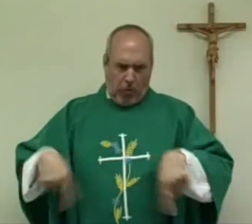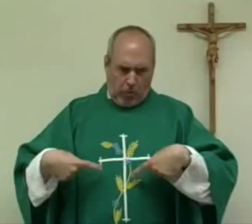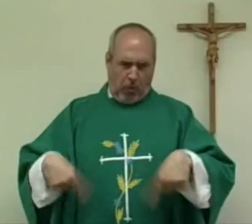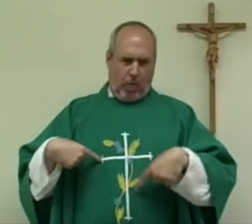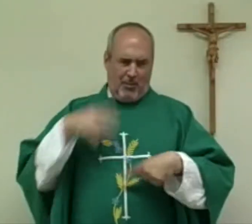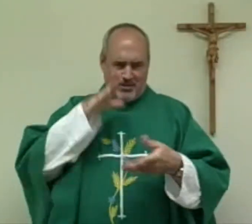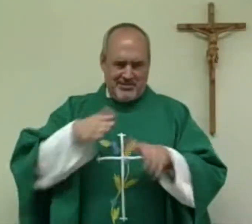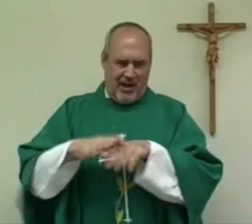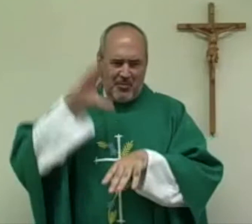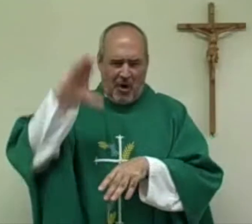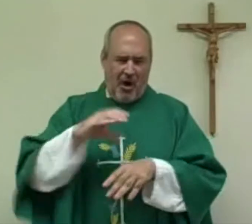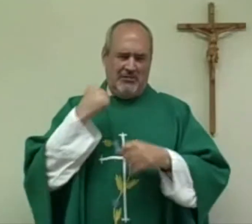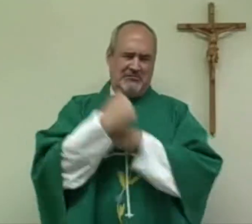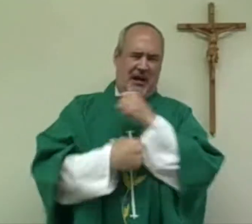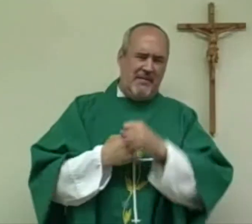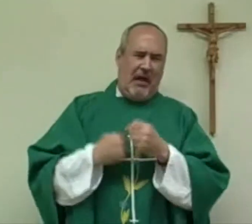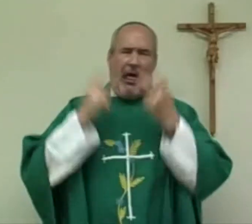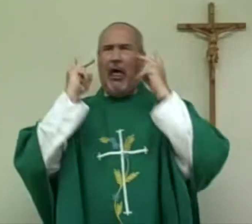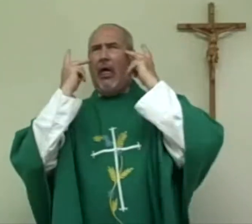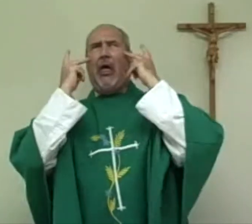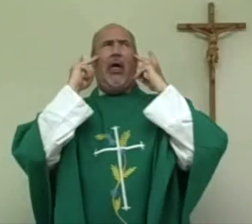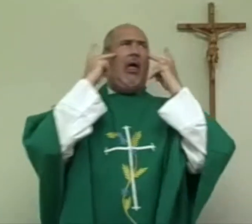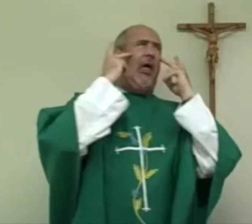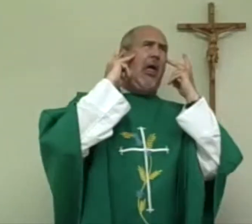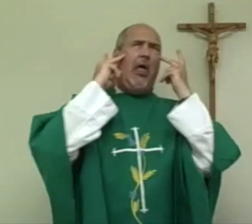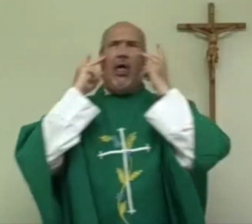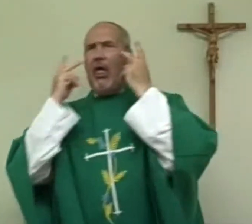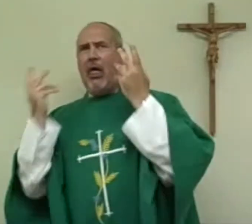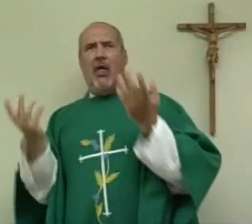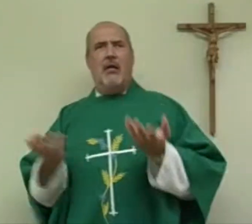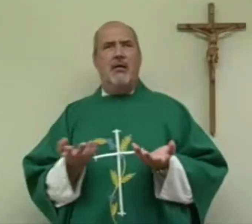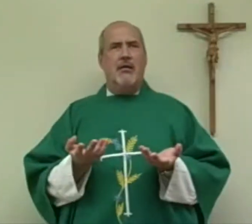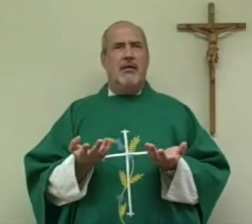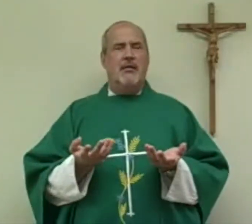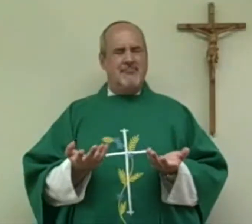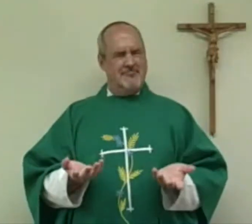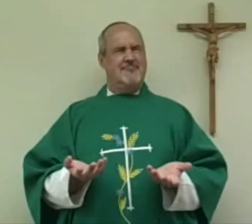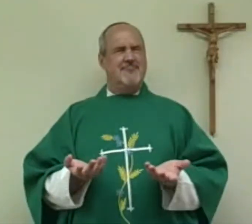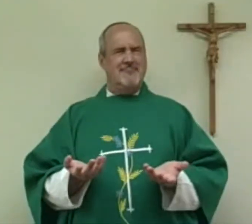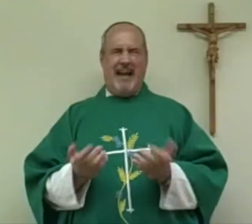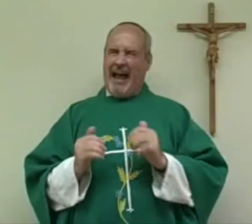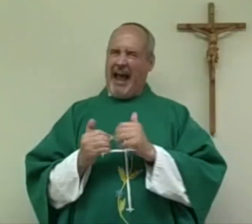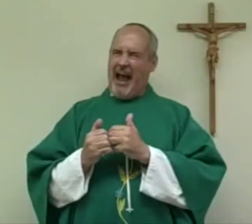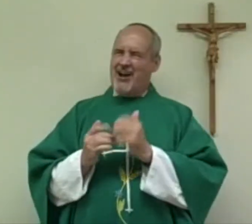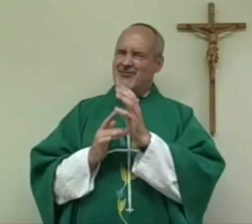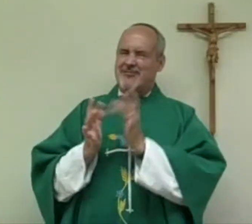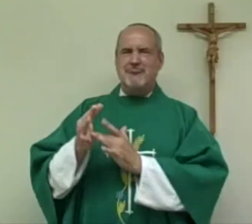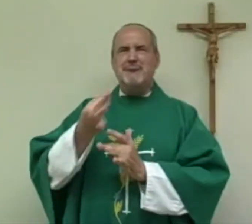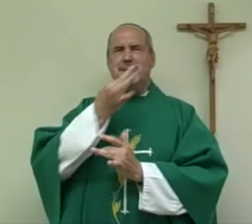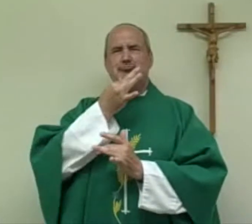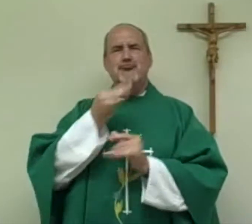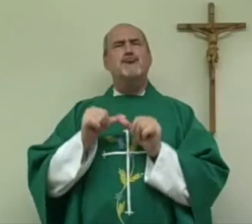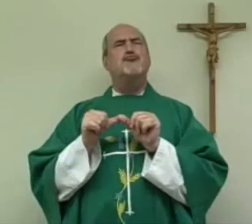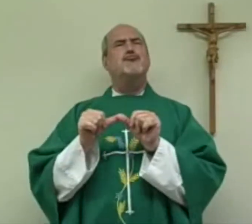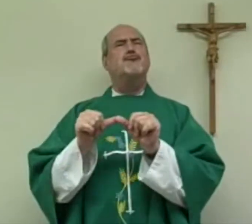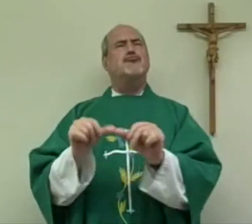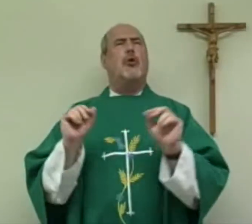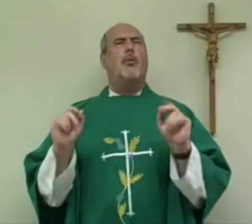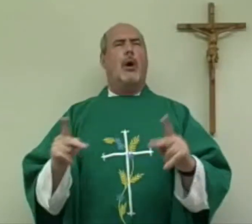If I was in his shoes, for sure I would be freaking out about how I was going to suffer and die on the cross. So how did